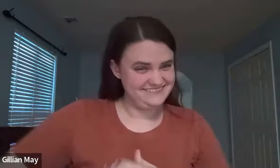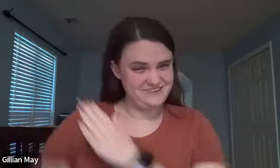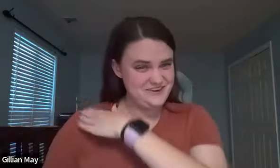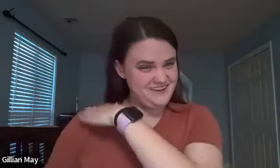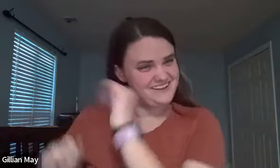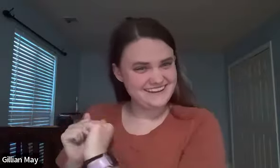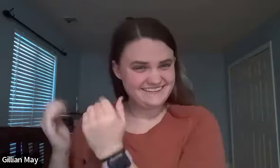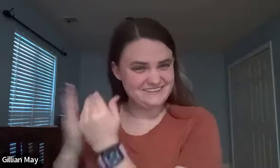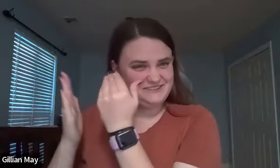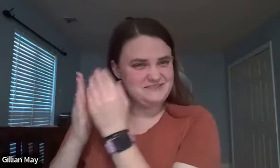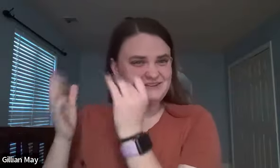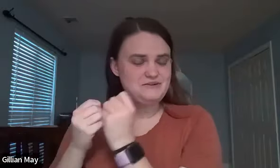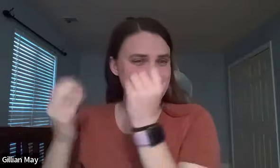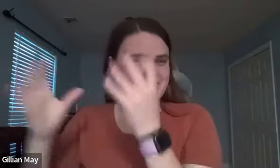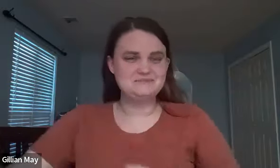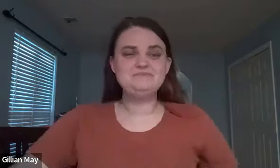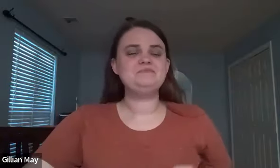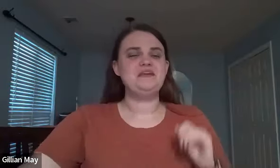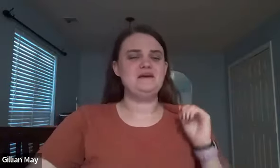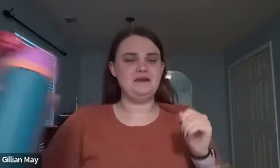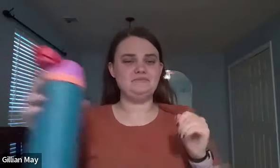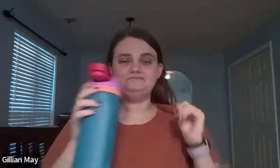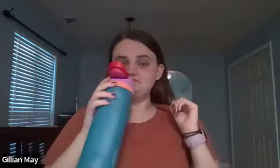good for y'all. Y'all get a little new information. Okay.